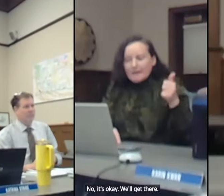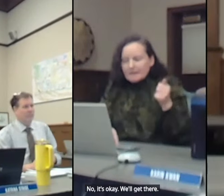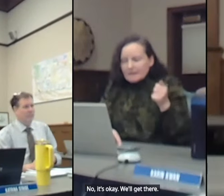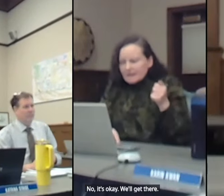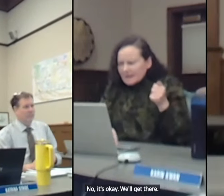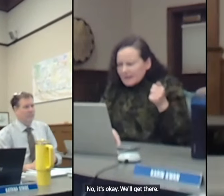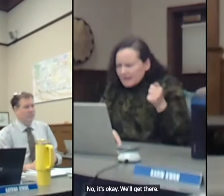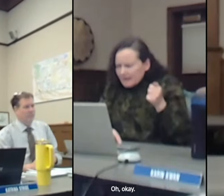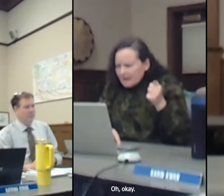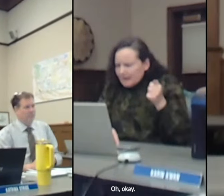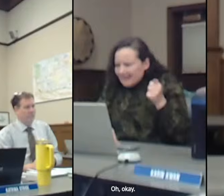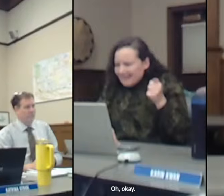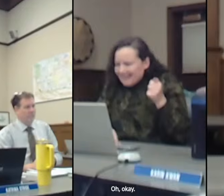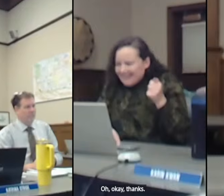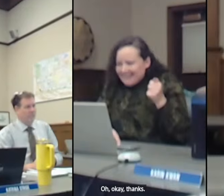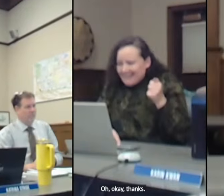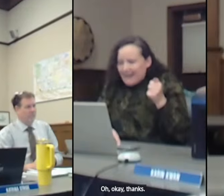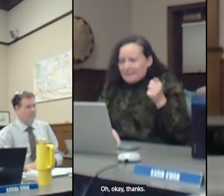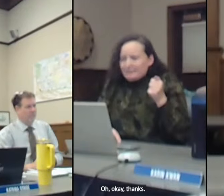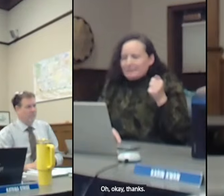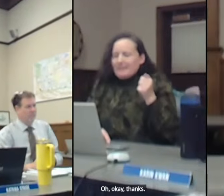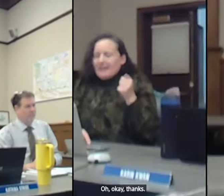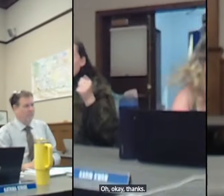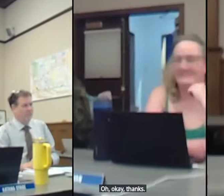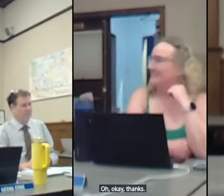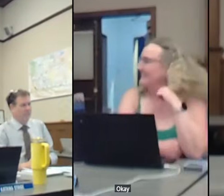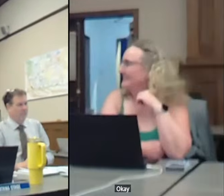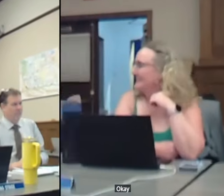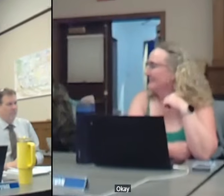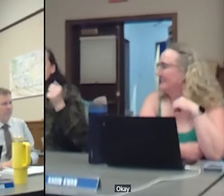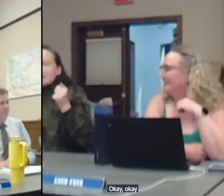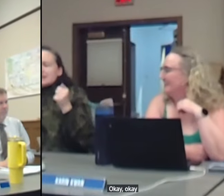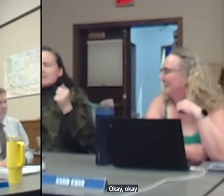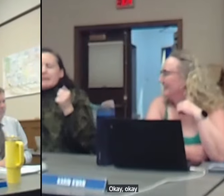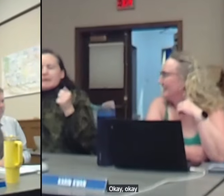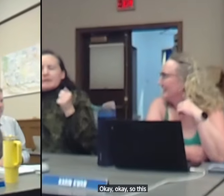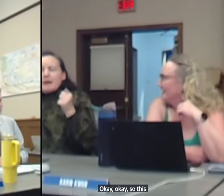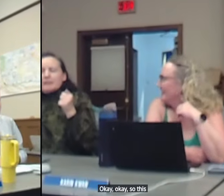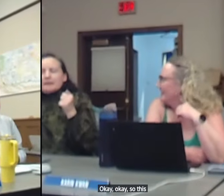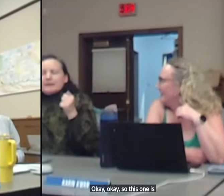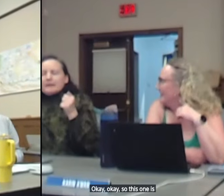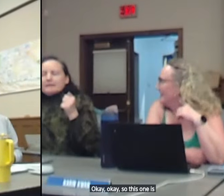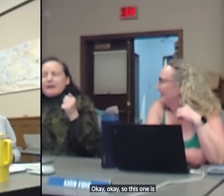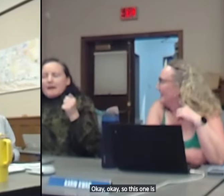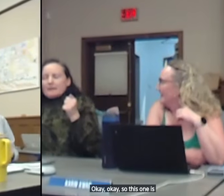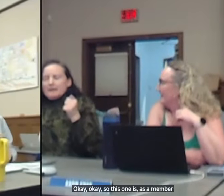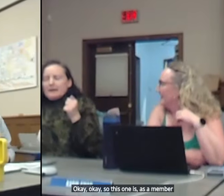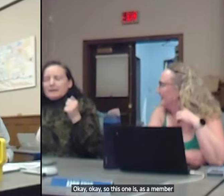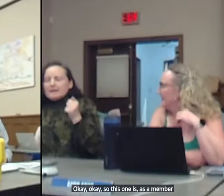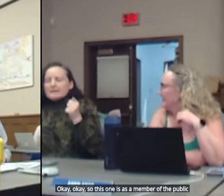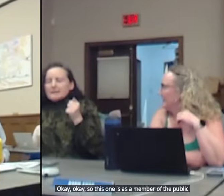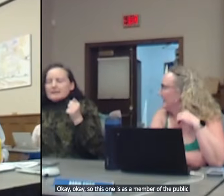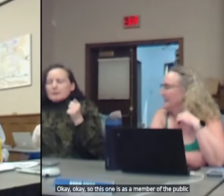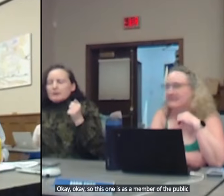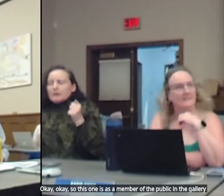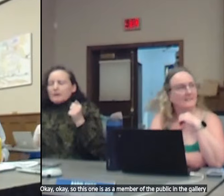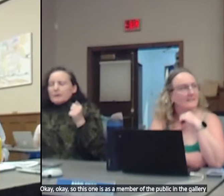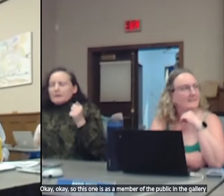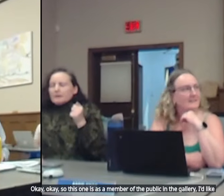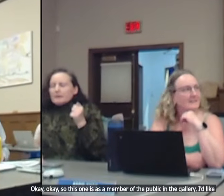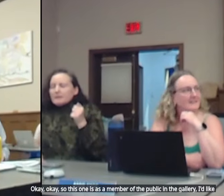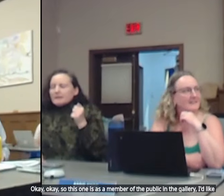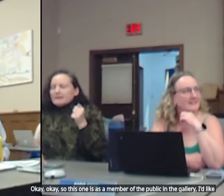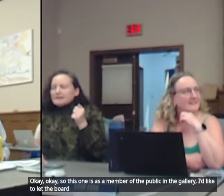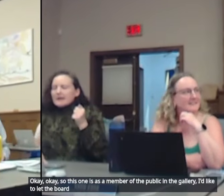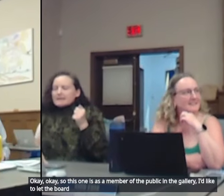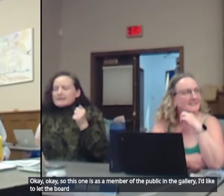Oh, okay, thanks. Okay, so this one is, as a member of the public in the gallery, I'd like to let the board